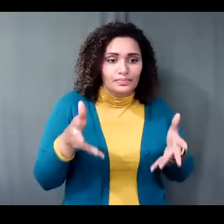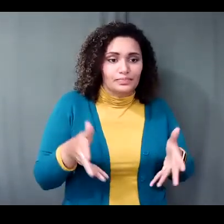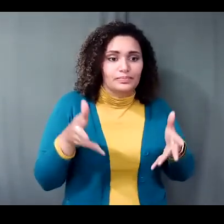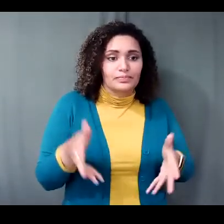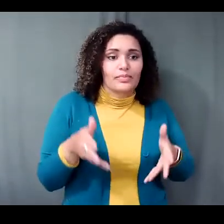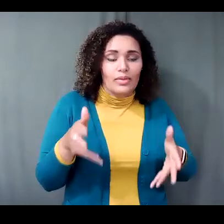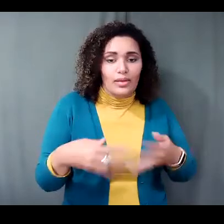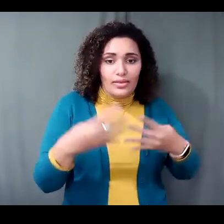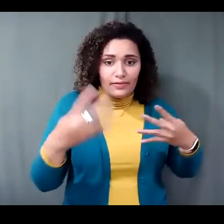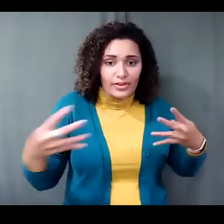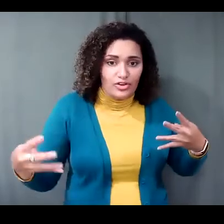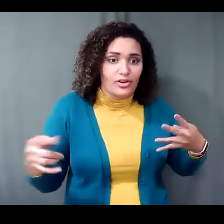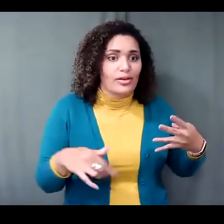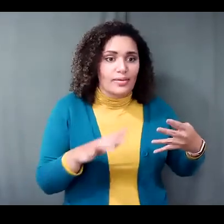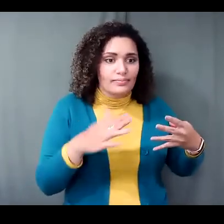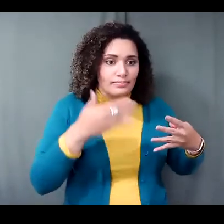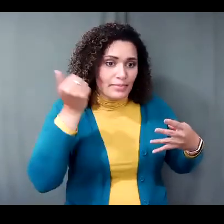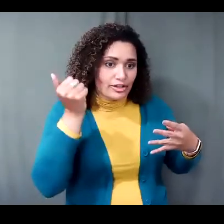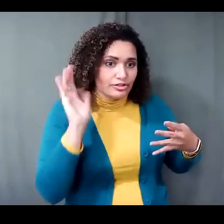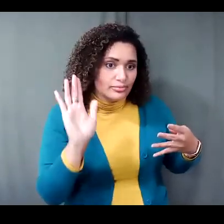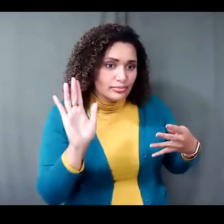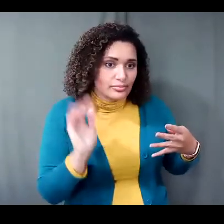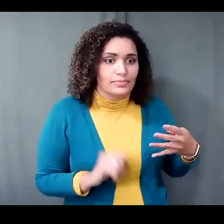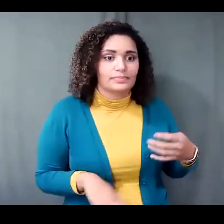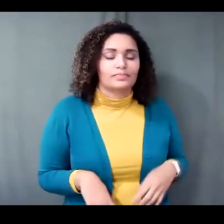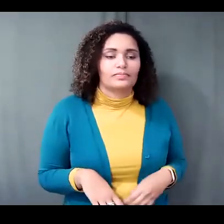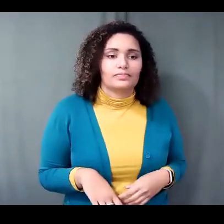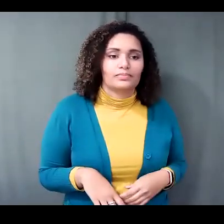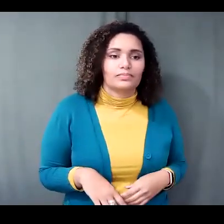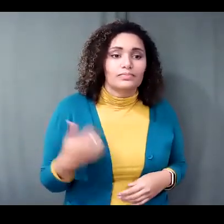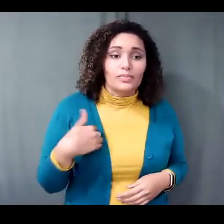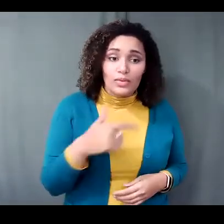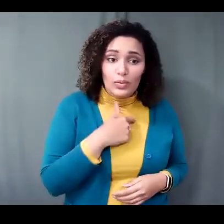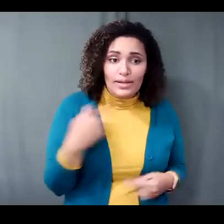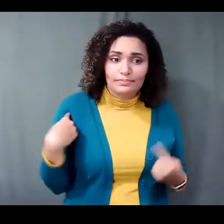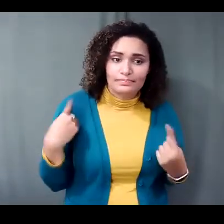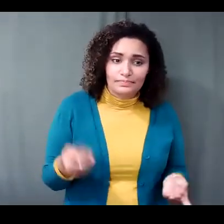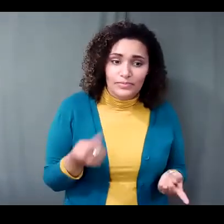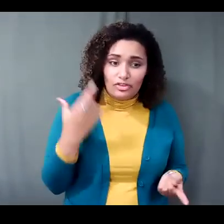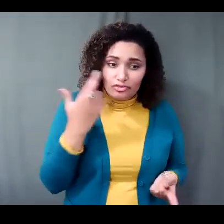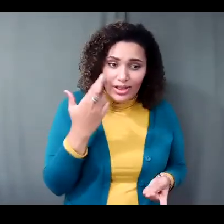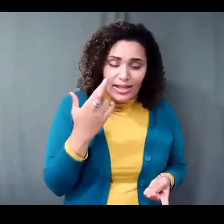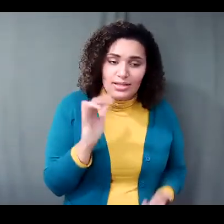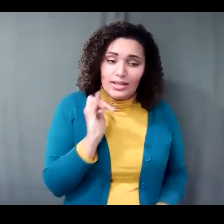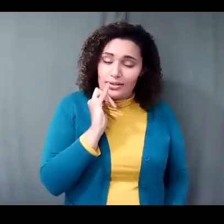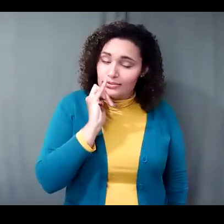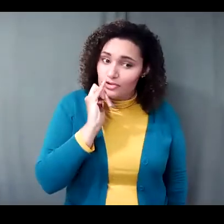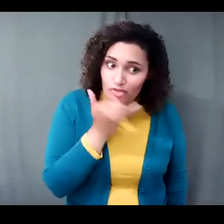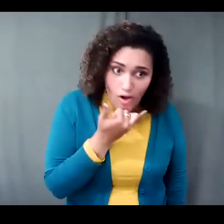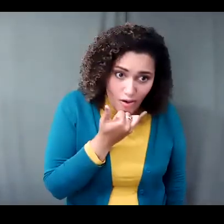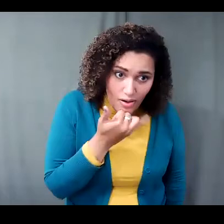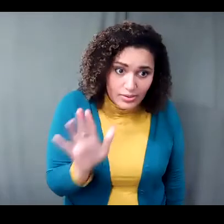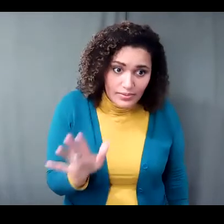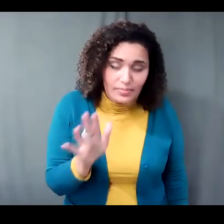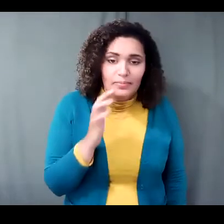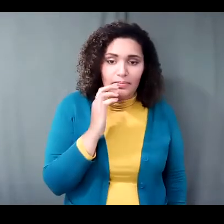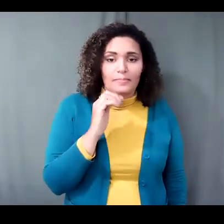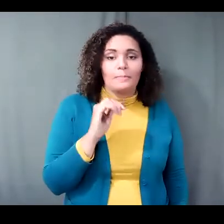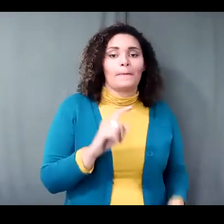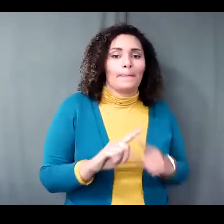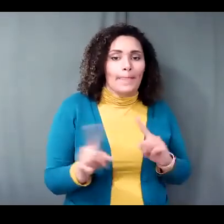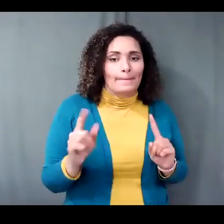vineyard, the better they would be. We've since realized that is just wrong. But that was when